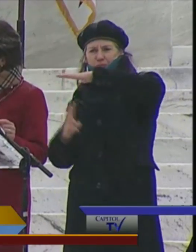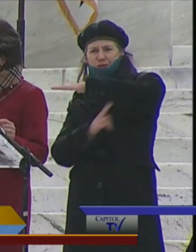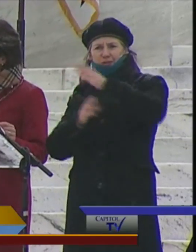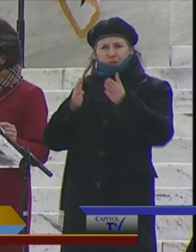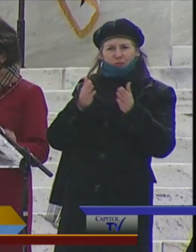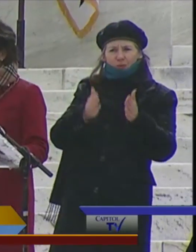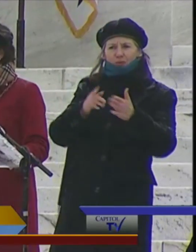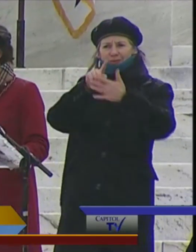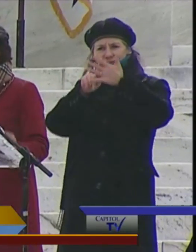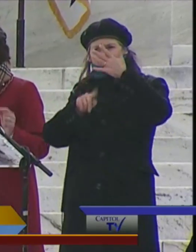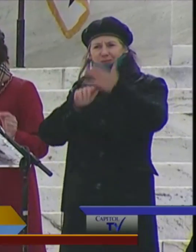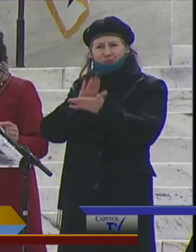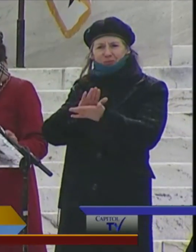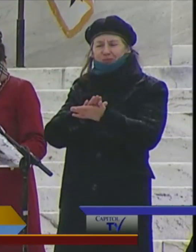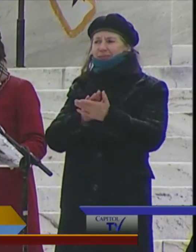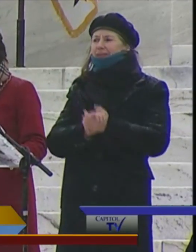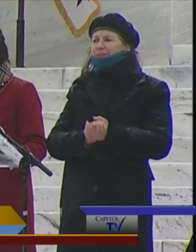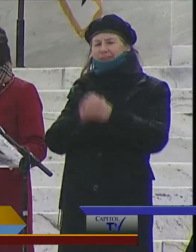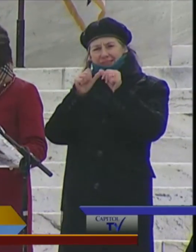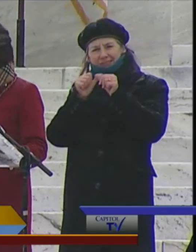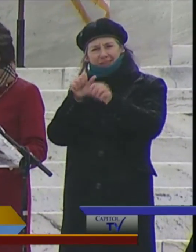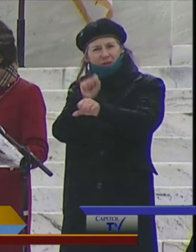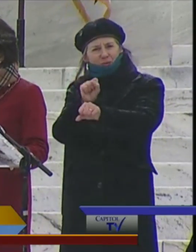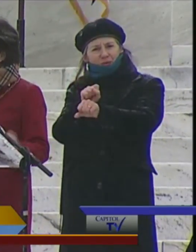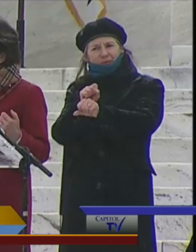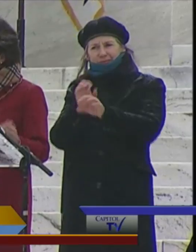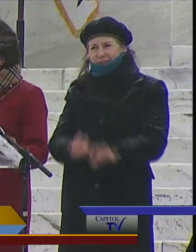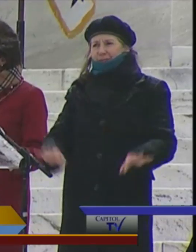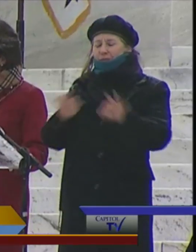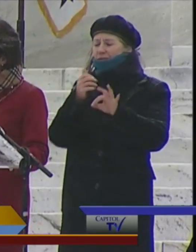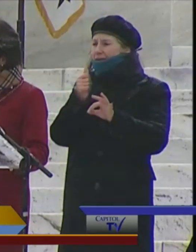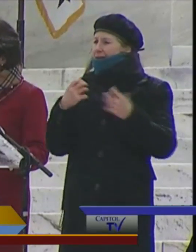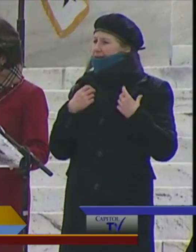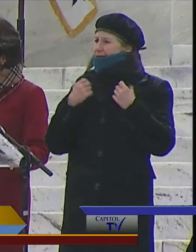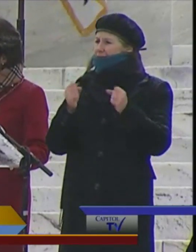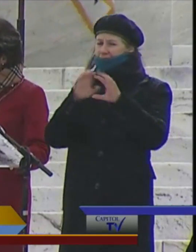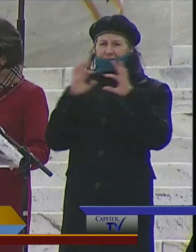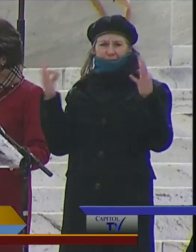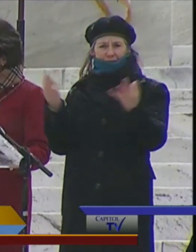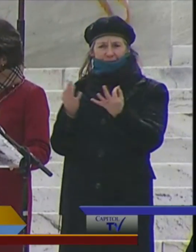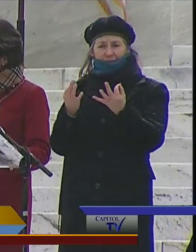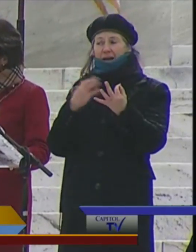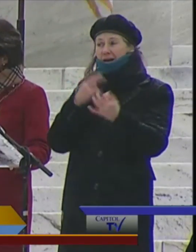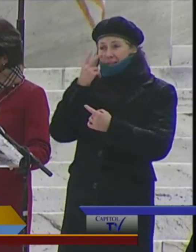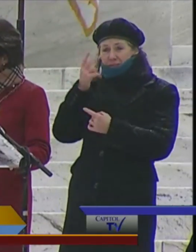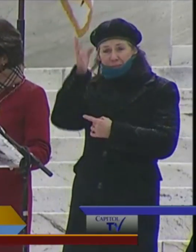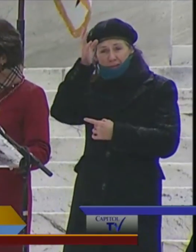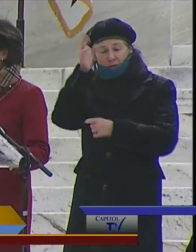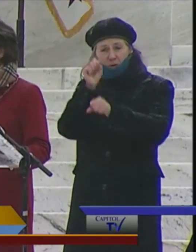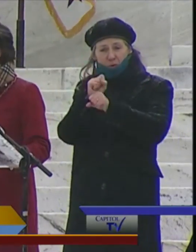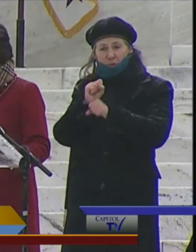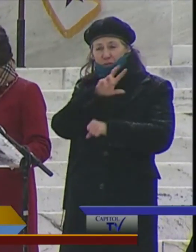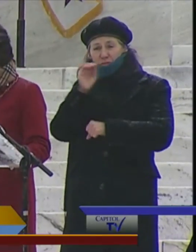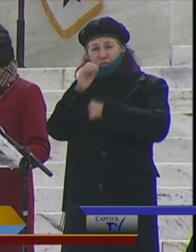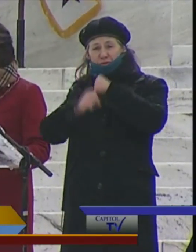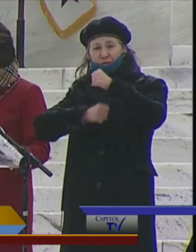steady job is the lifeblood of a healthy and thriving family. I learned that growing up, watching my father, who worked for 3